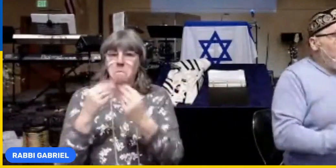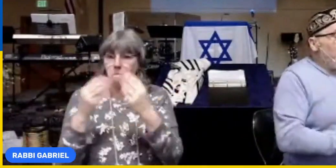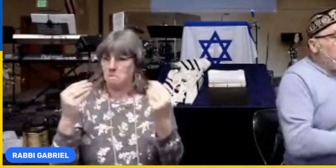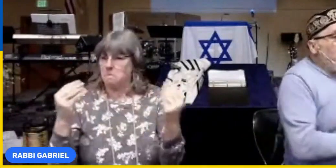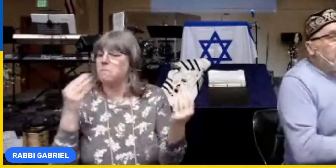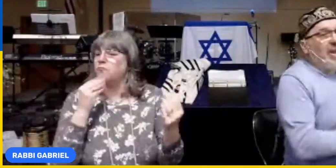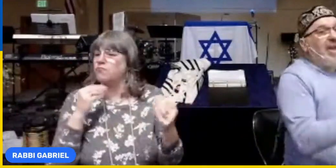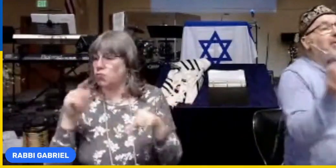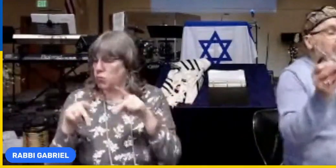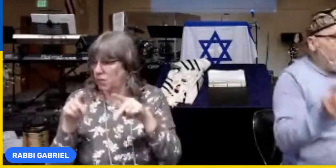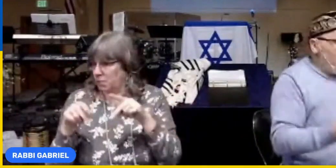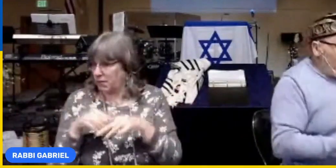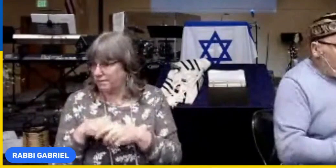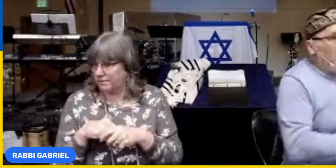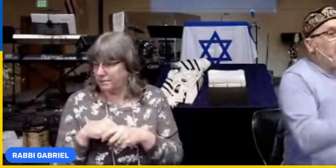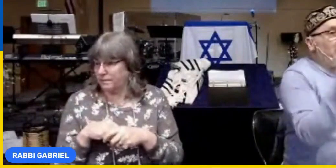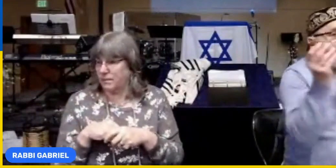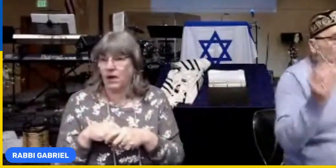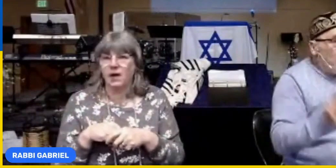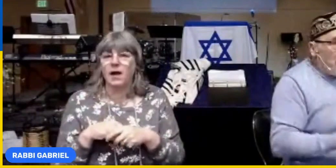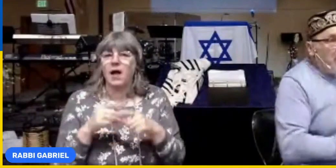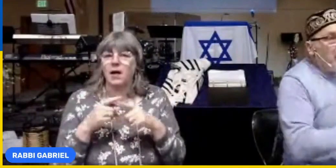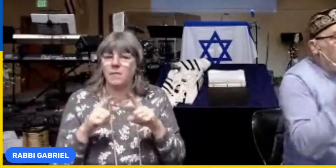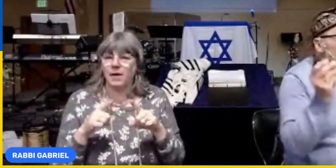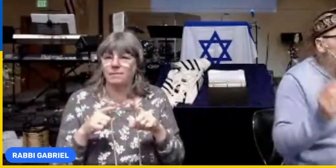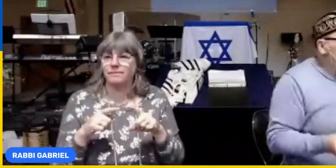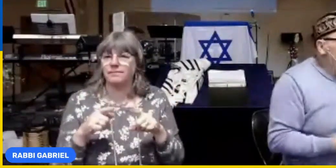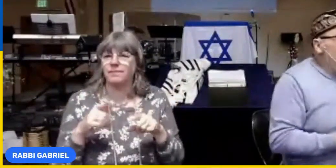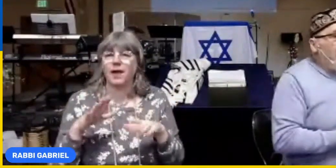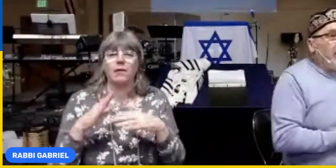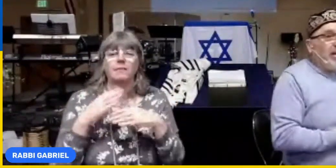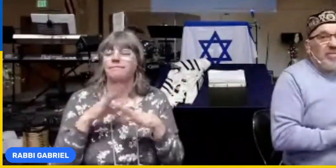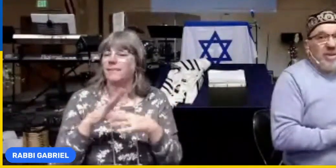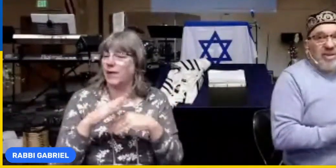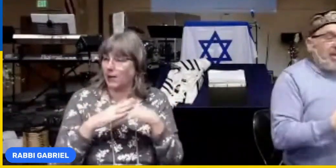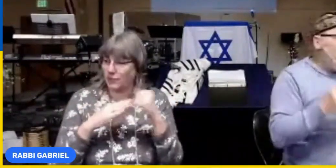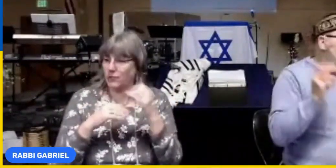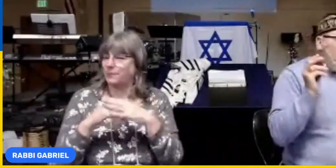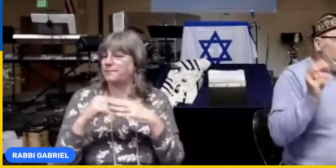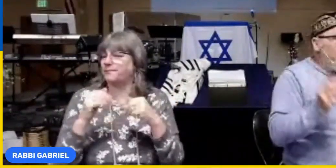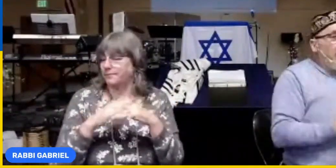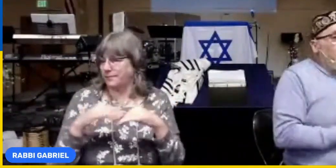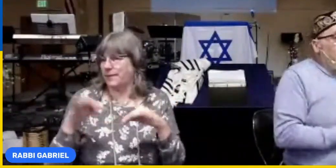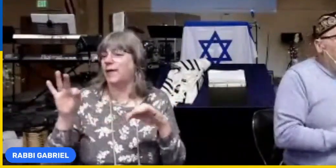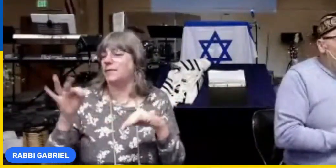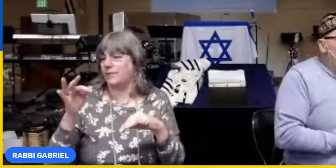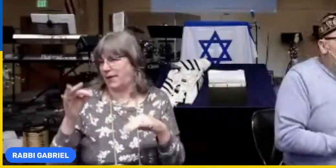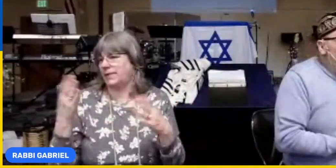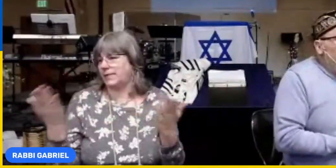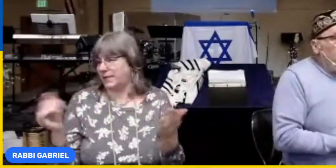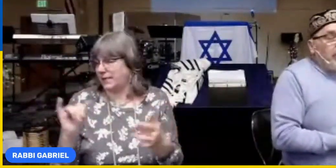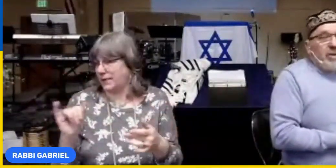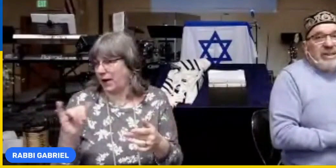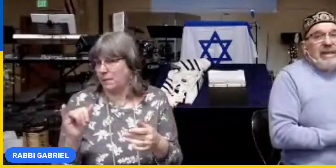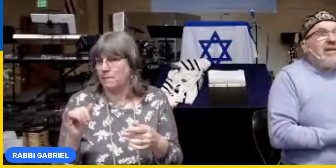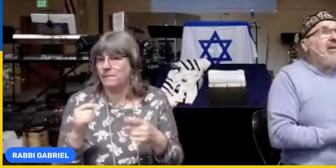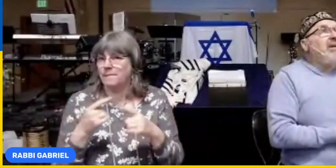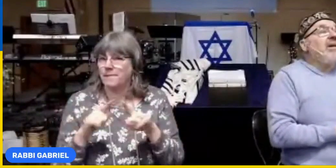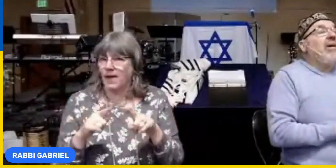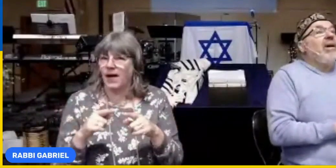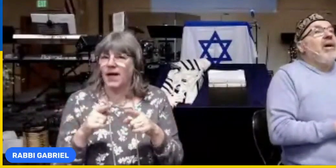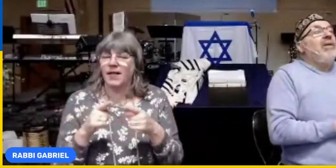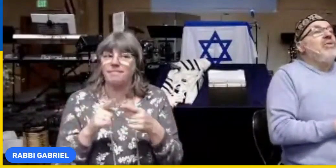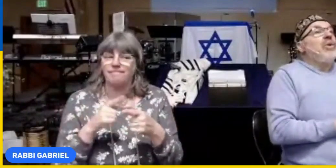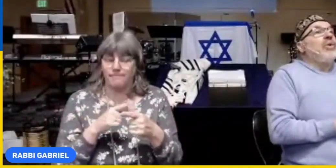countries that had the most immigrants to Israel. Most Jews immigrated to Israel because they just were fed up. There's a